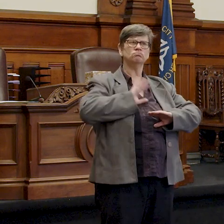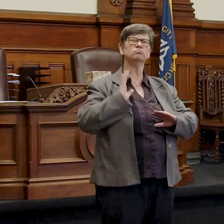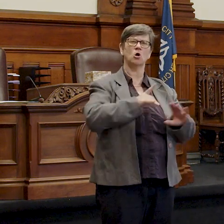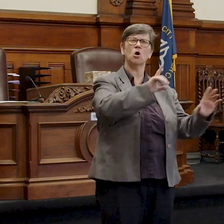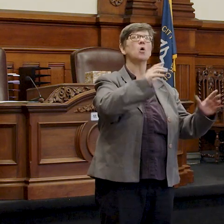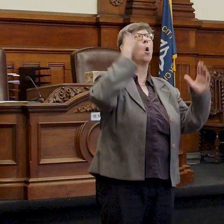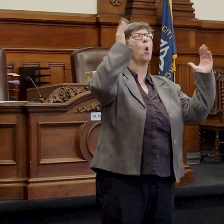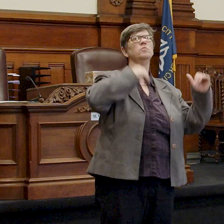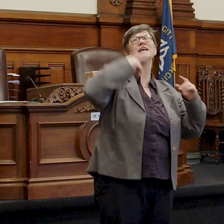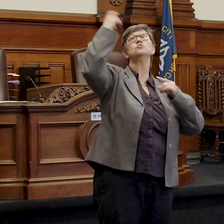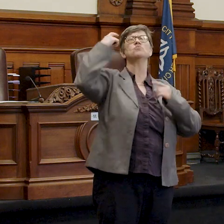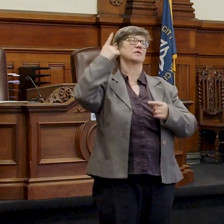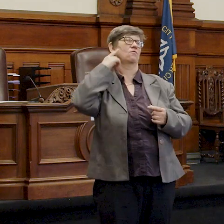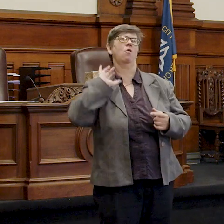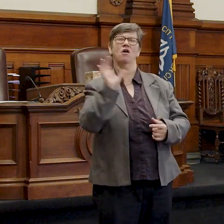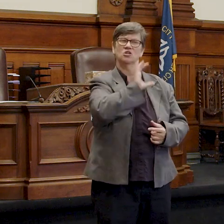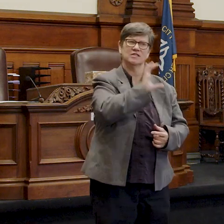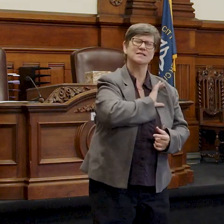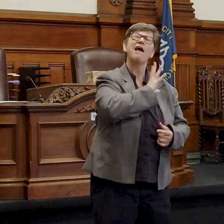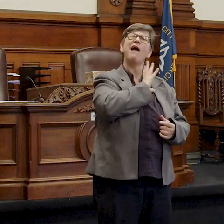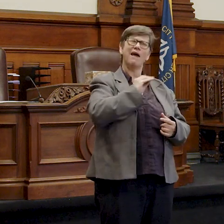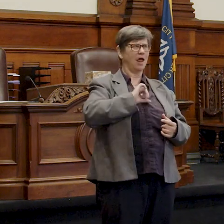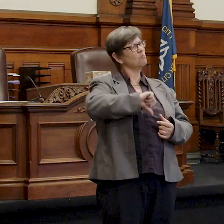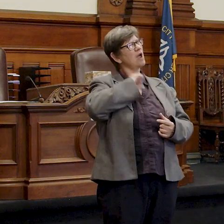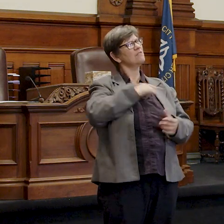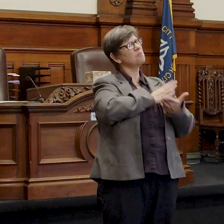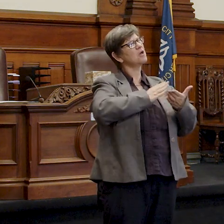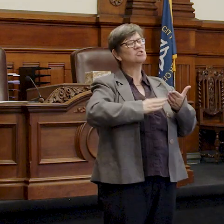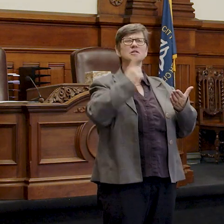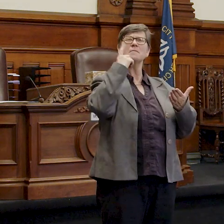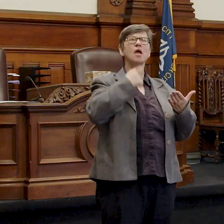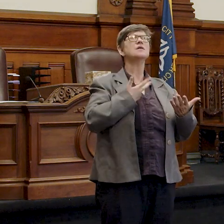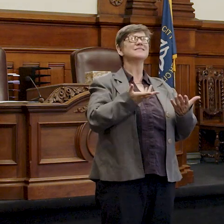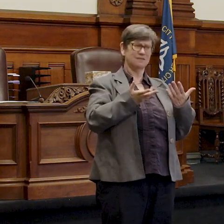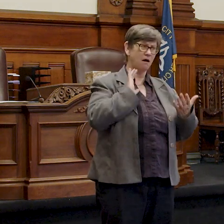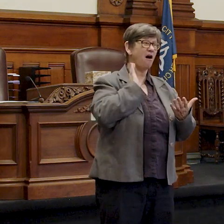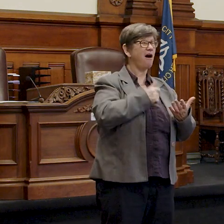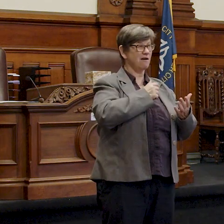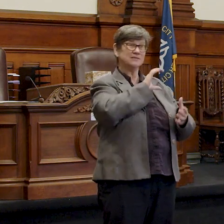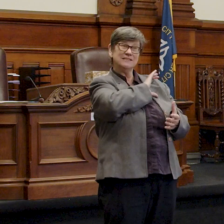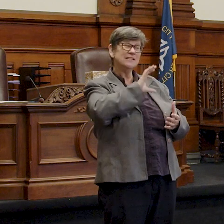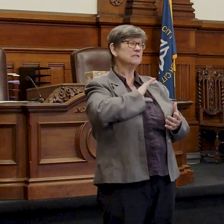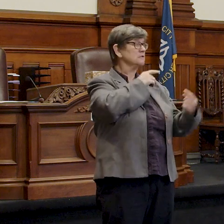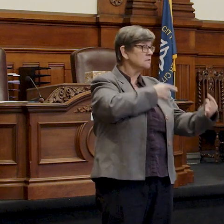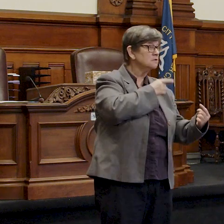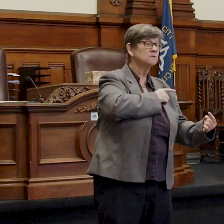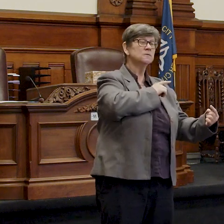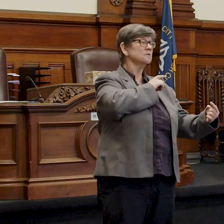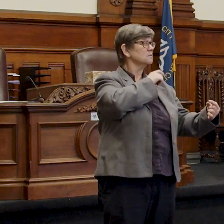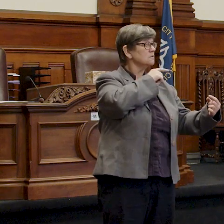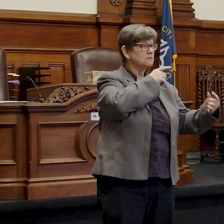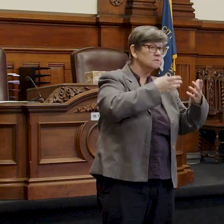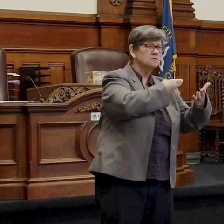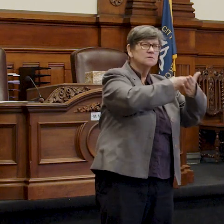dreams of our citizens and strikes a realistic balance between the financial hardships of our citizens while also making critical